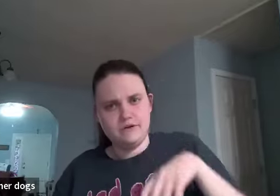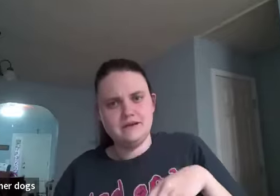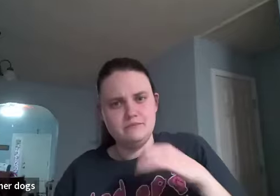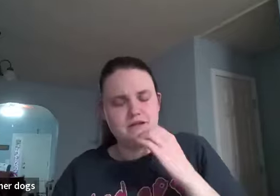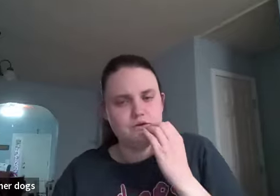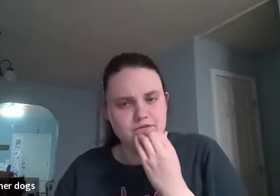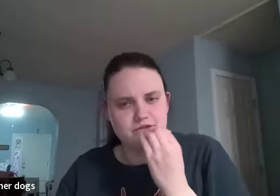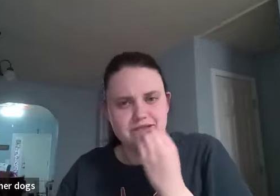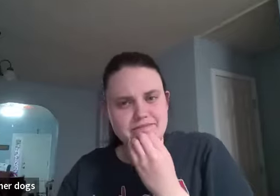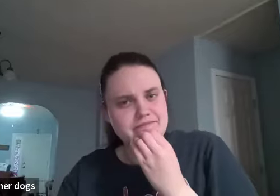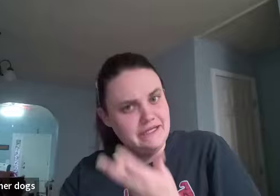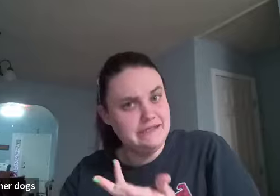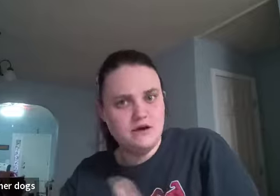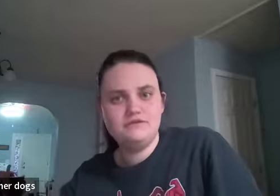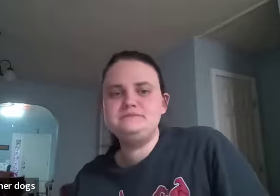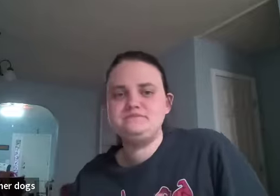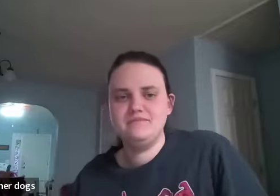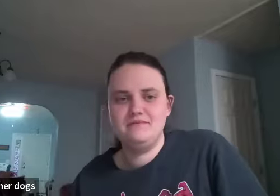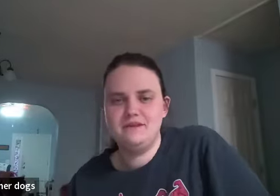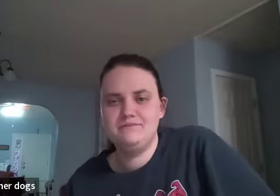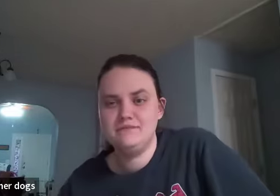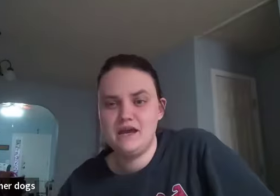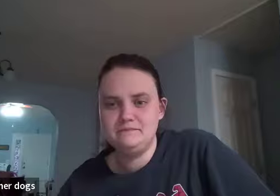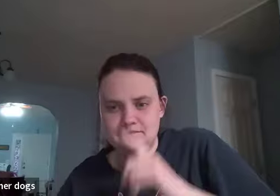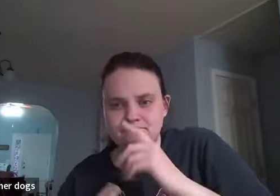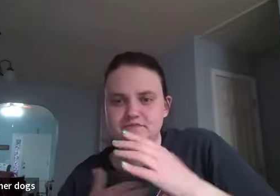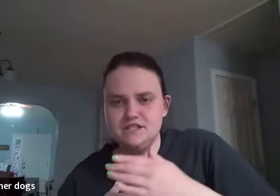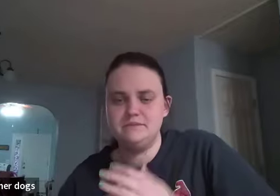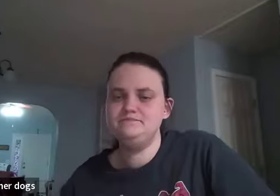someone. It can be a little confusing in itself. Okay. Excuse me.